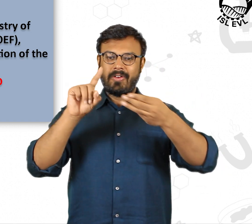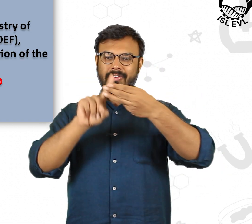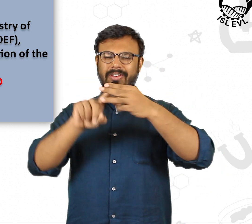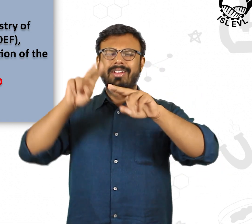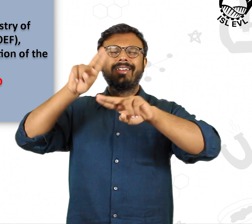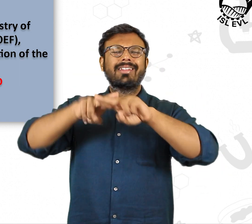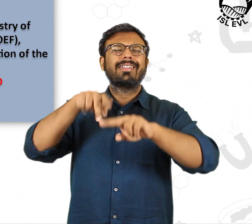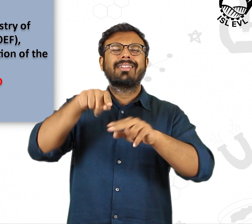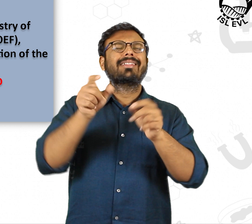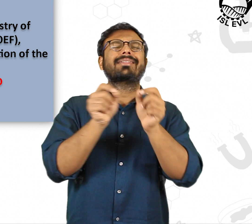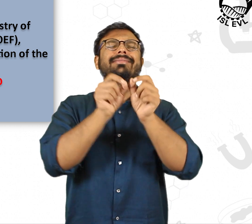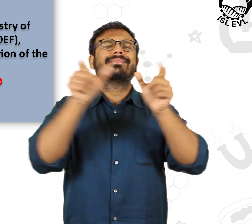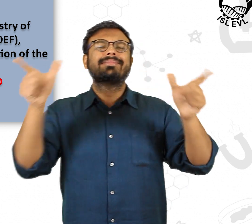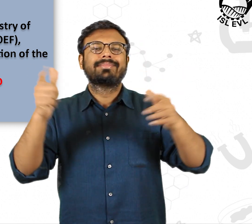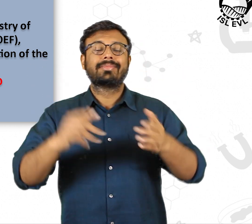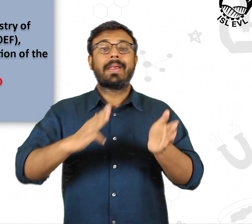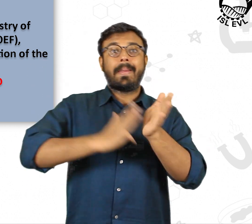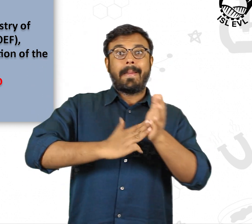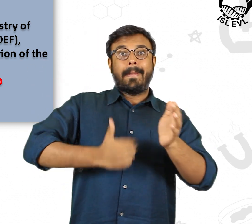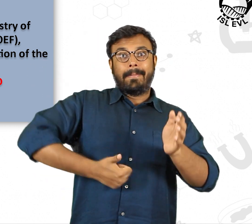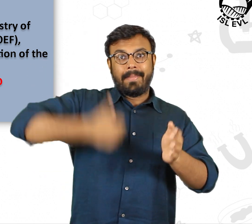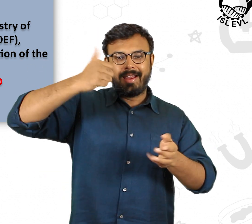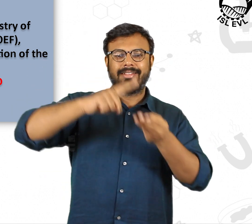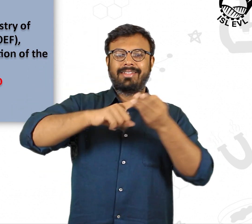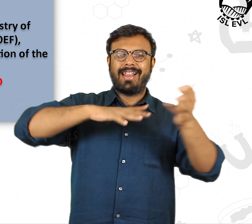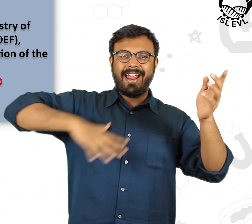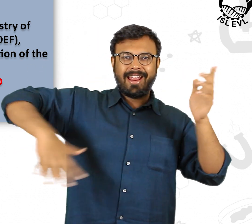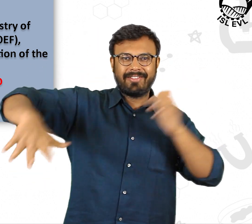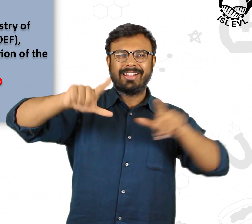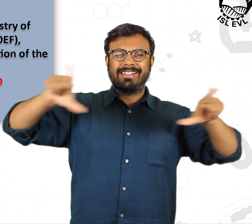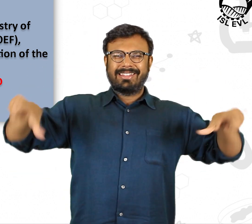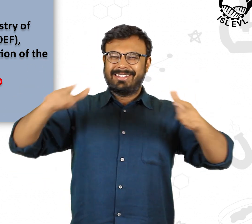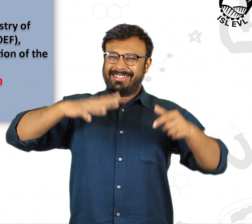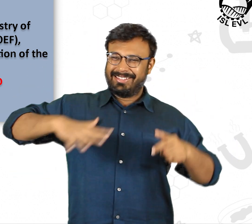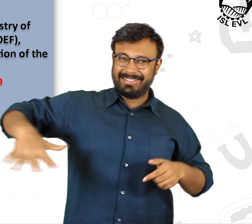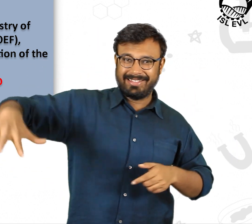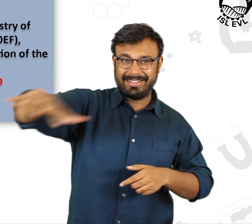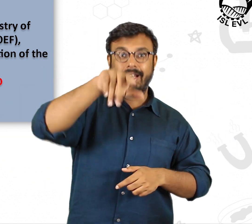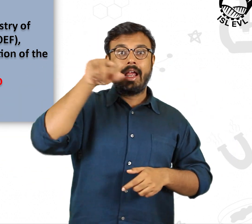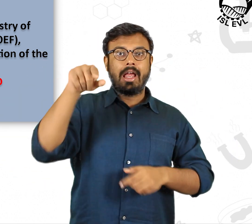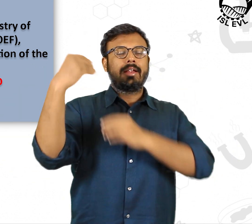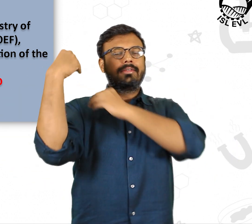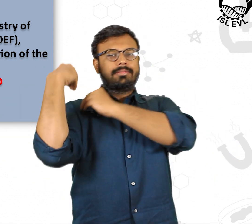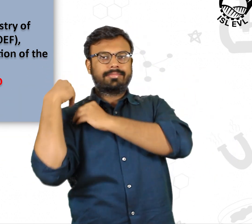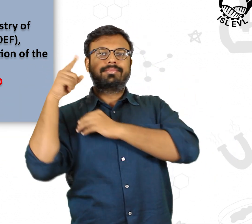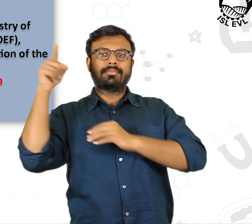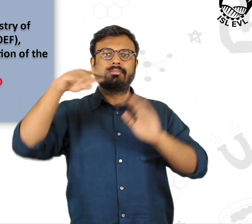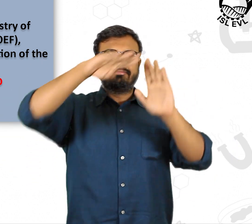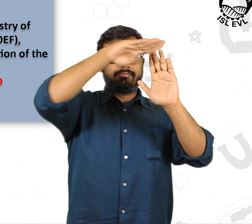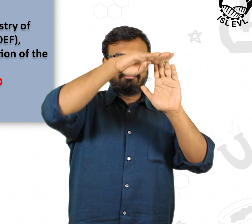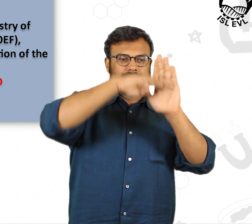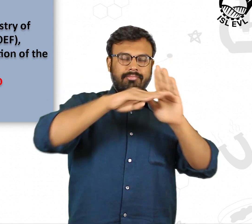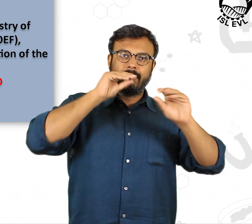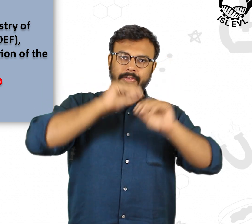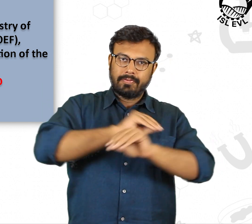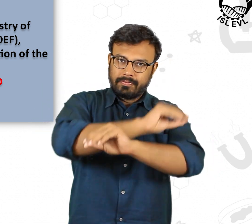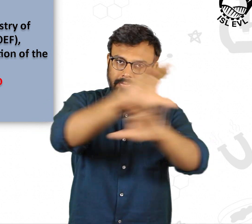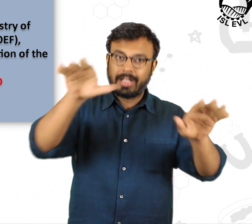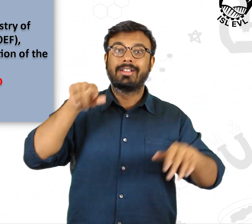Project Snow Leopard is the program implemented by the Ministry of Environment and Forests, Government